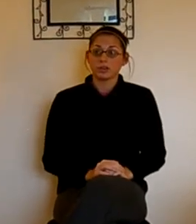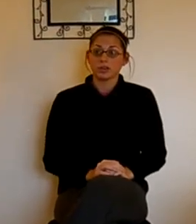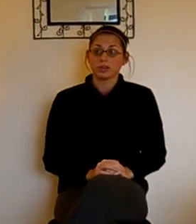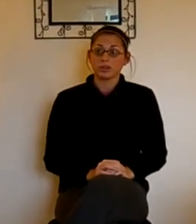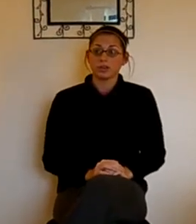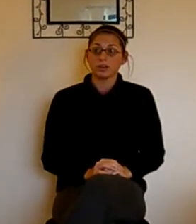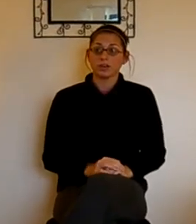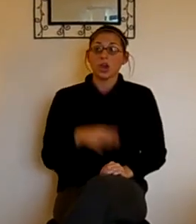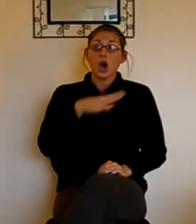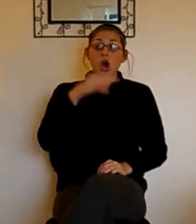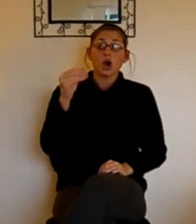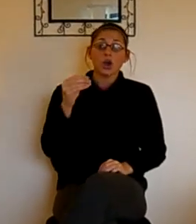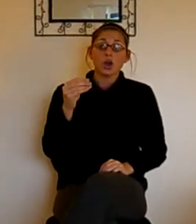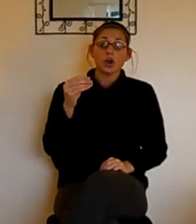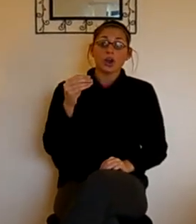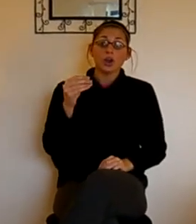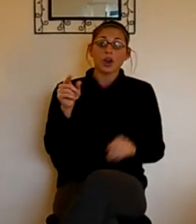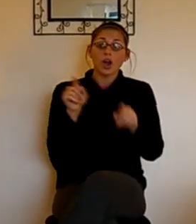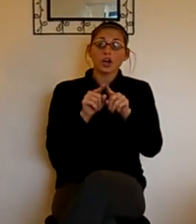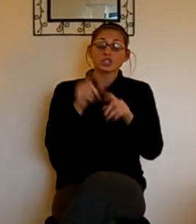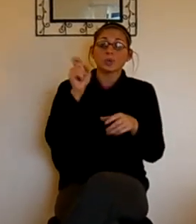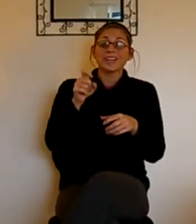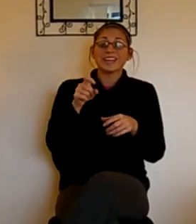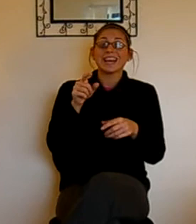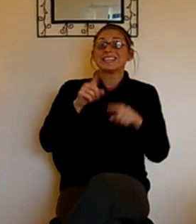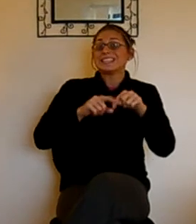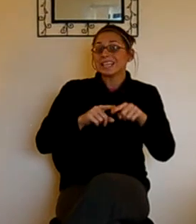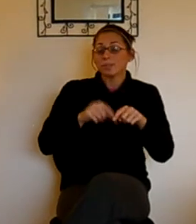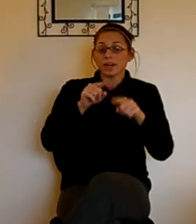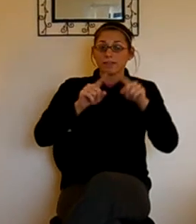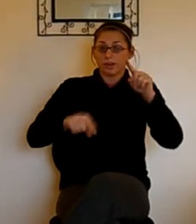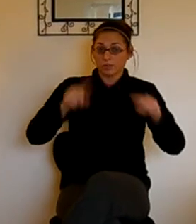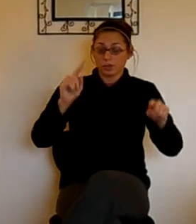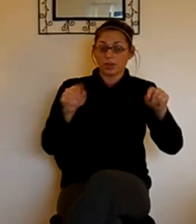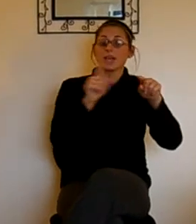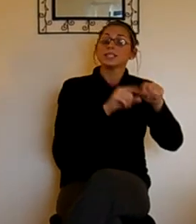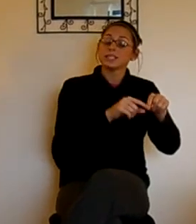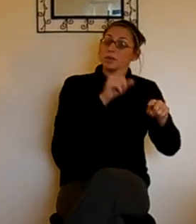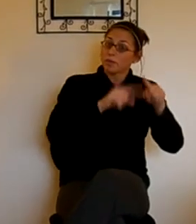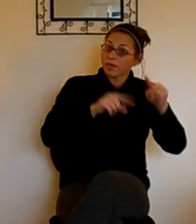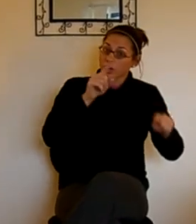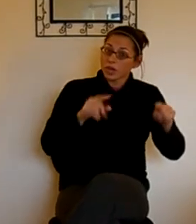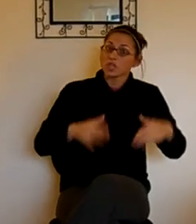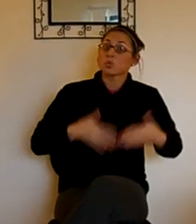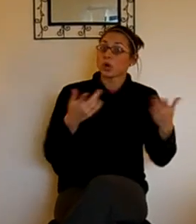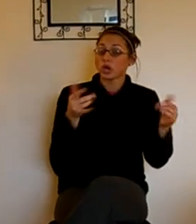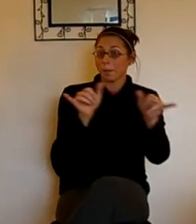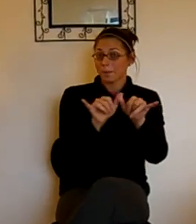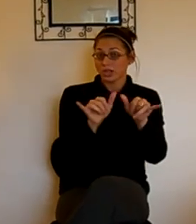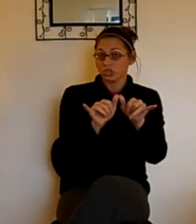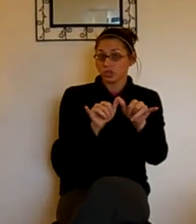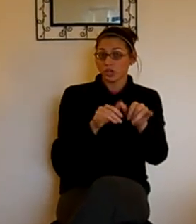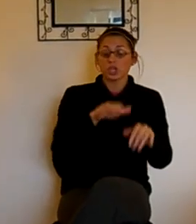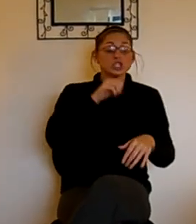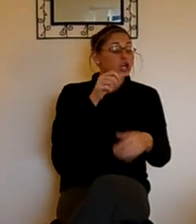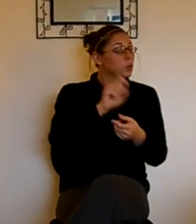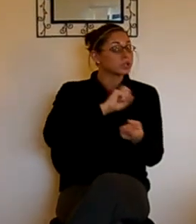And we also need to figure out what our dependent variable is. The dependent variable is what you measure. You don't change anything, but